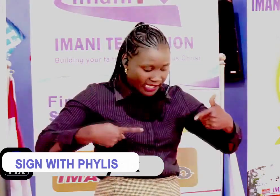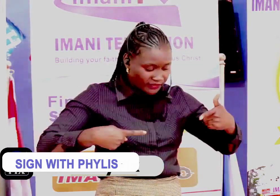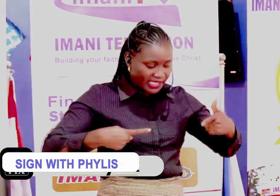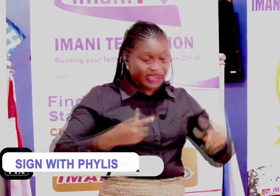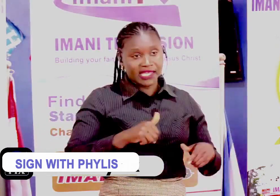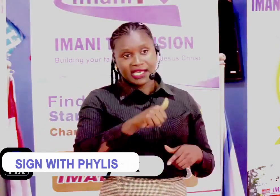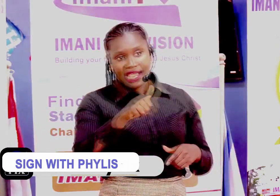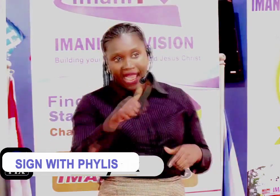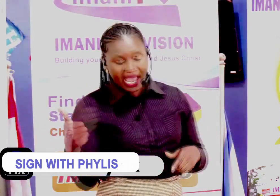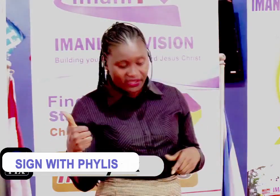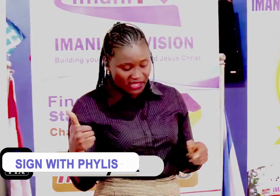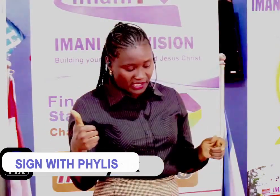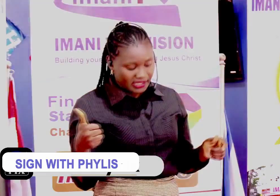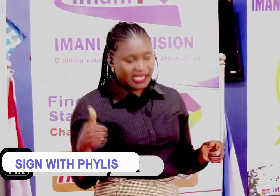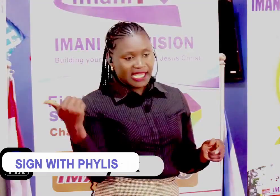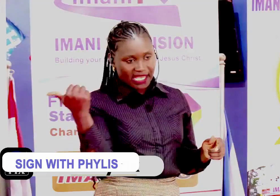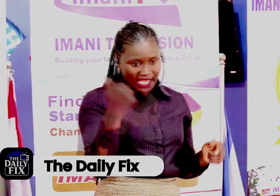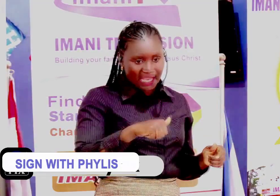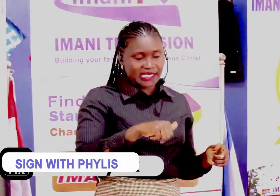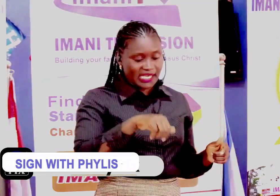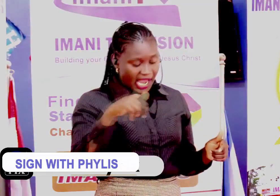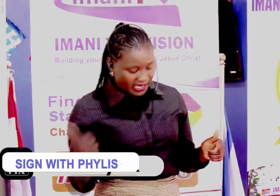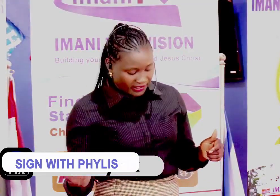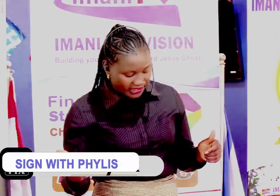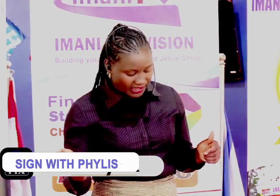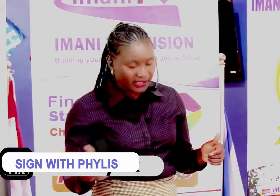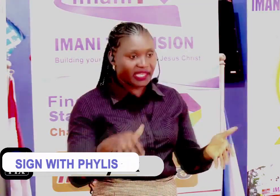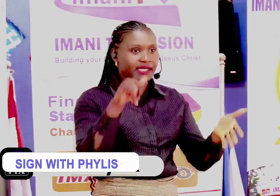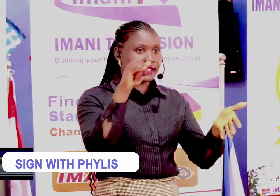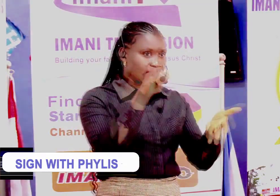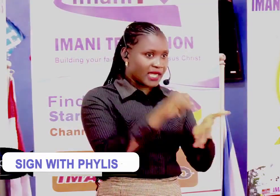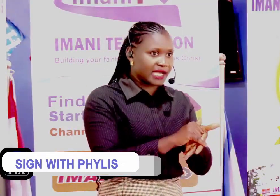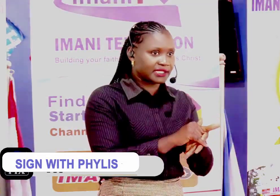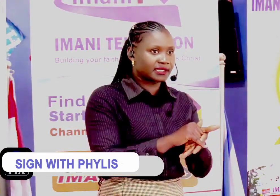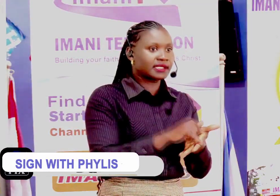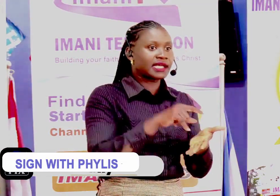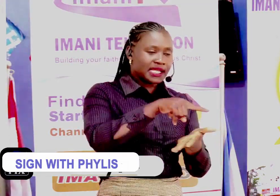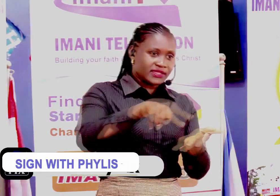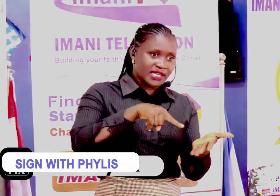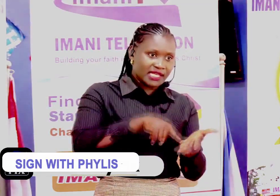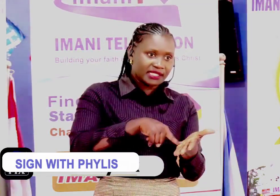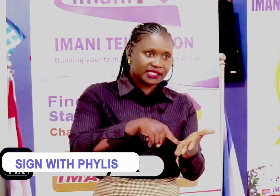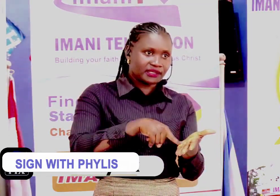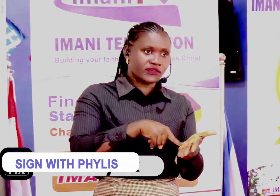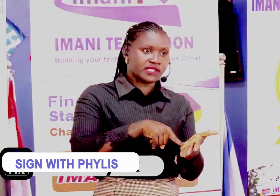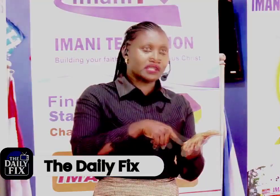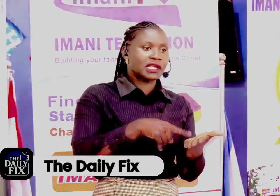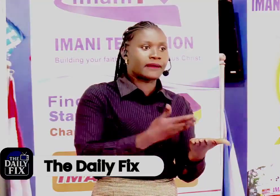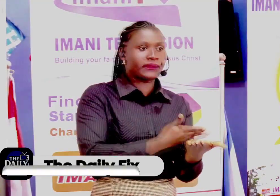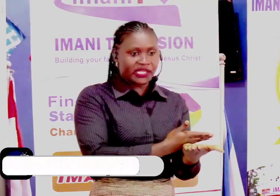and then other, any other, and then that, this for singular,